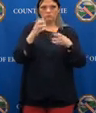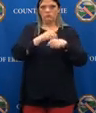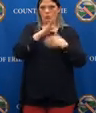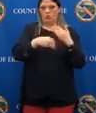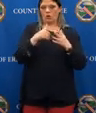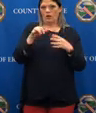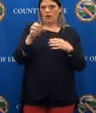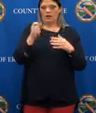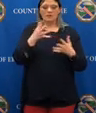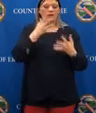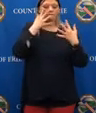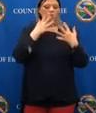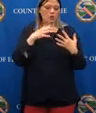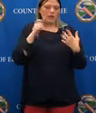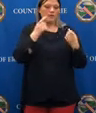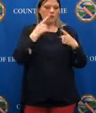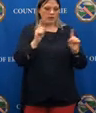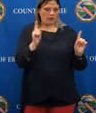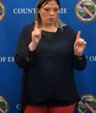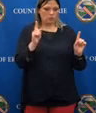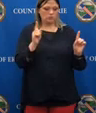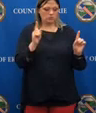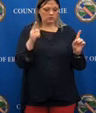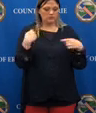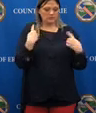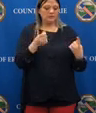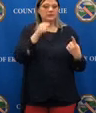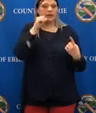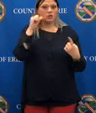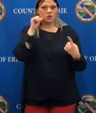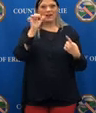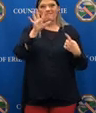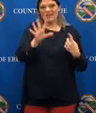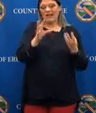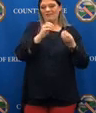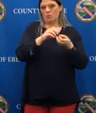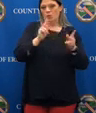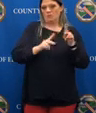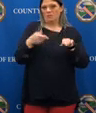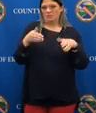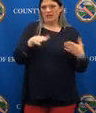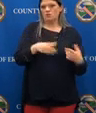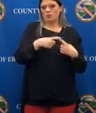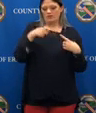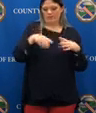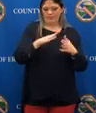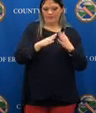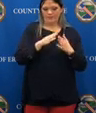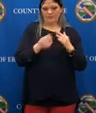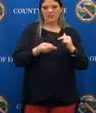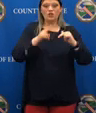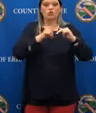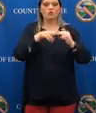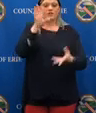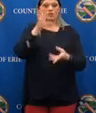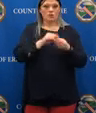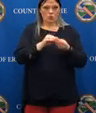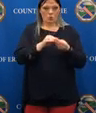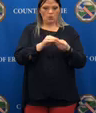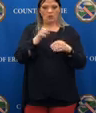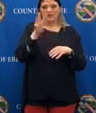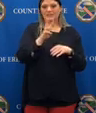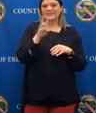Unfortunately, I have to announce, since we gave the information out yesterday, that 5 more people have died from our community, increasing the death total in Erie County